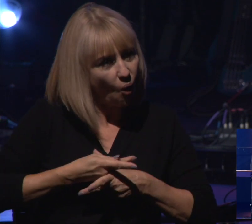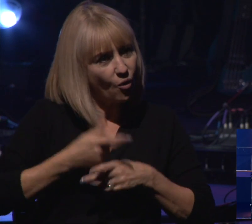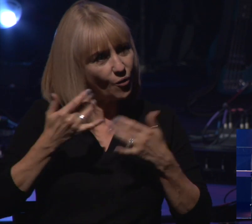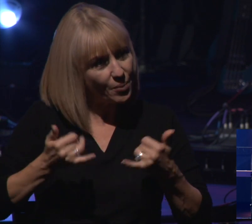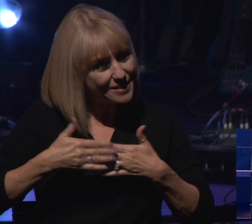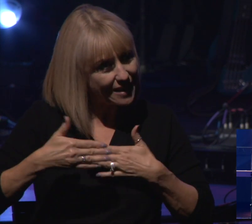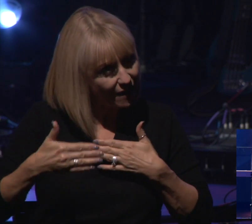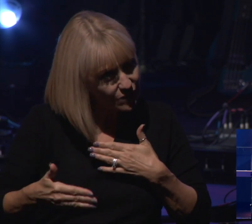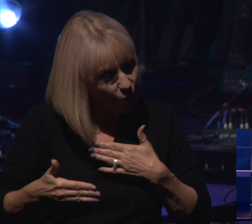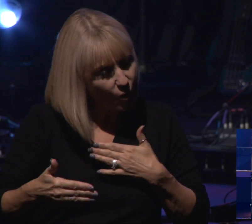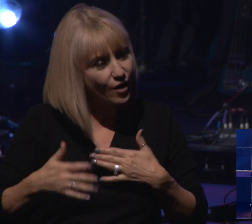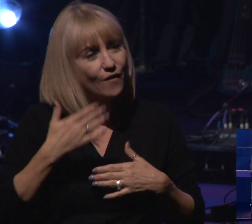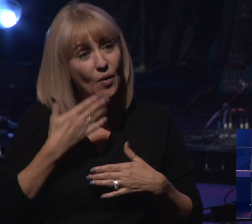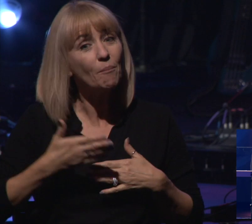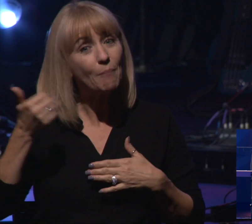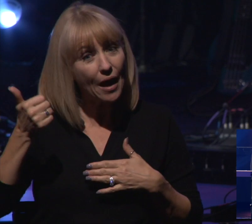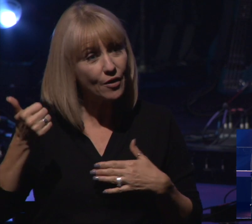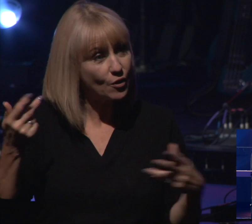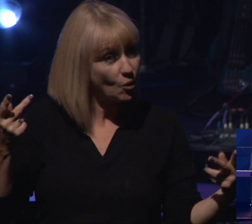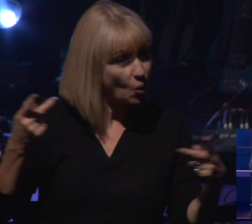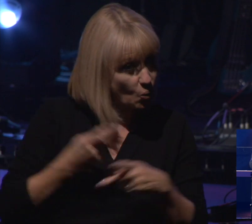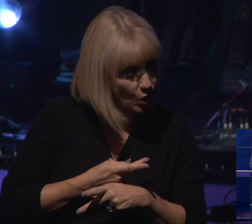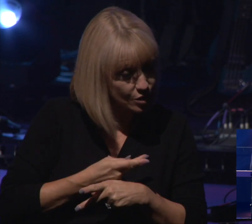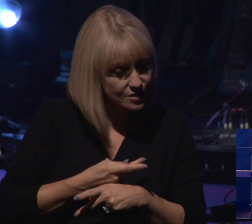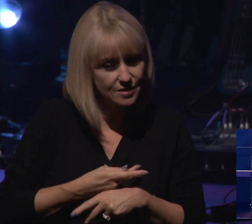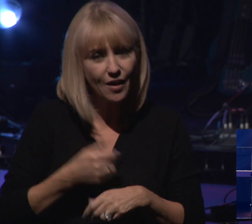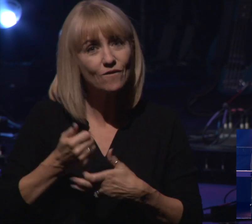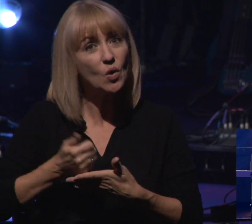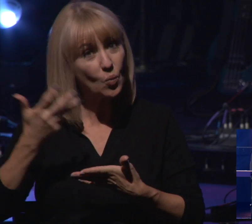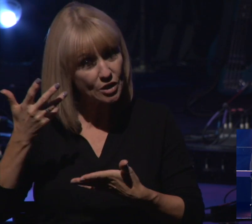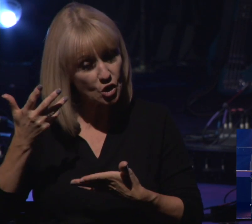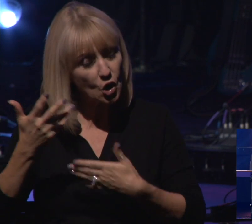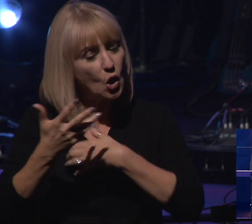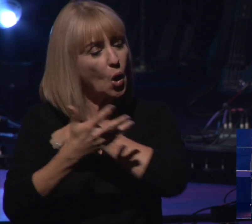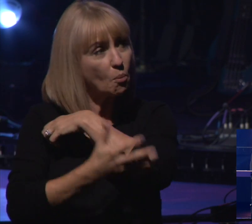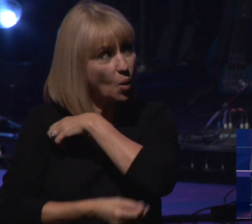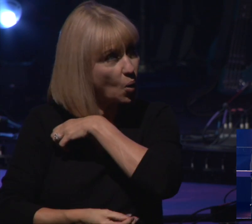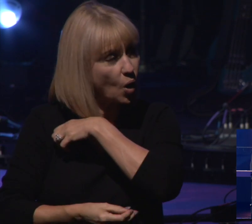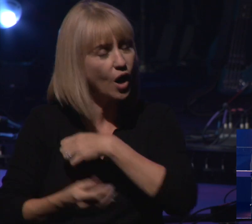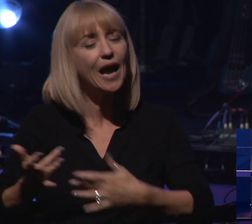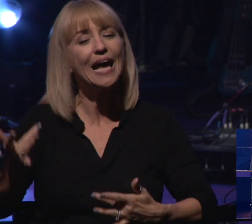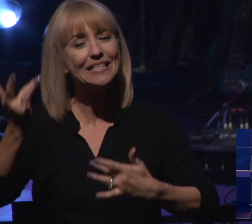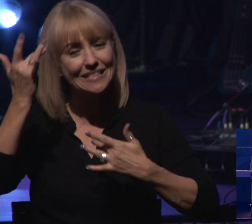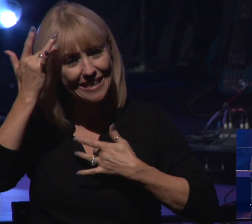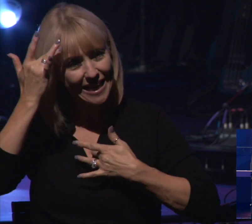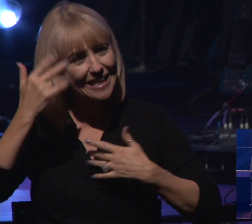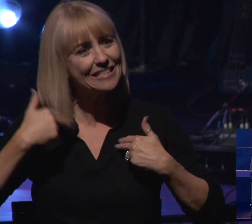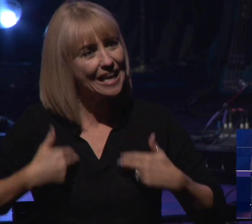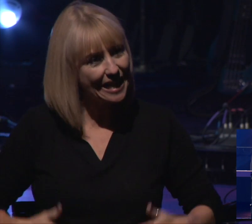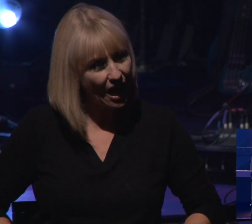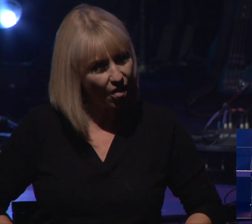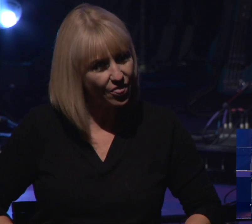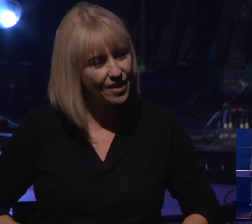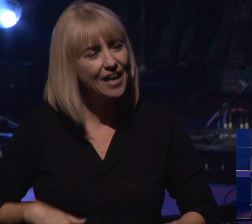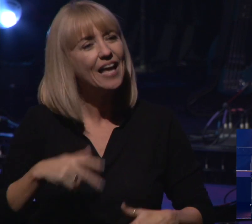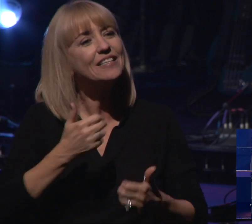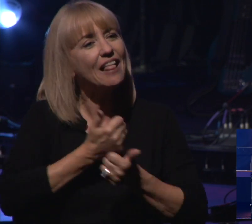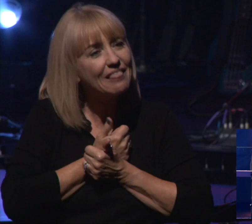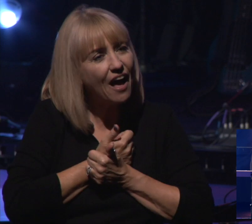have and to hold from this day forward. Ladies, let me hear you. For better, for worse.